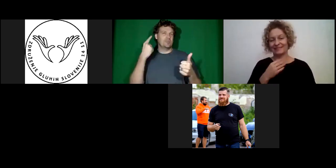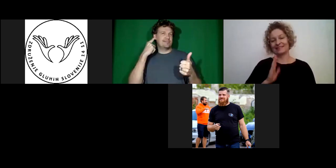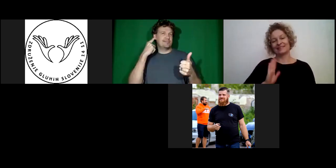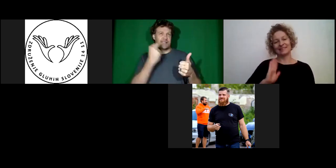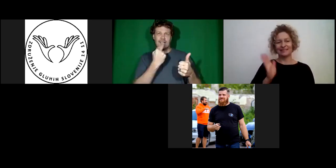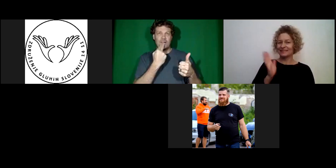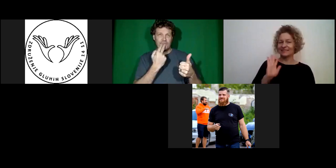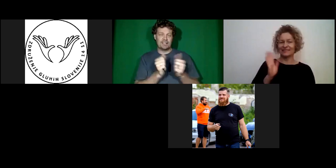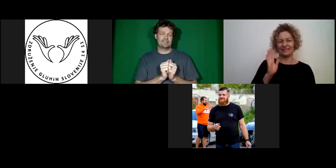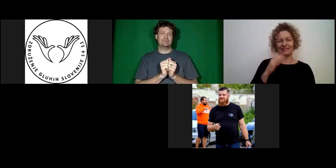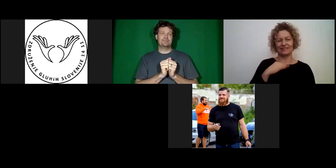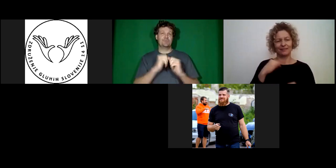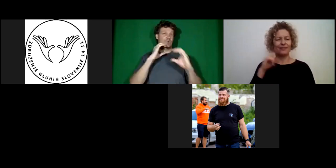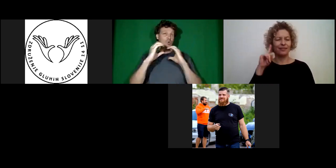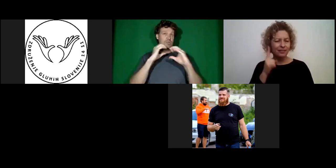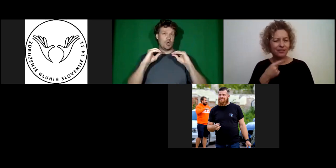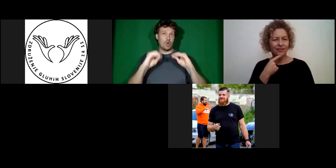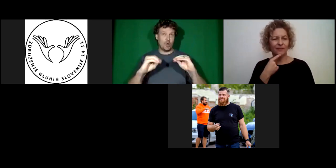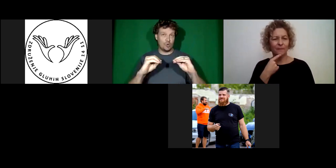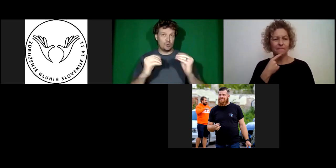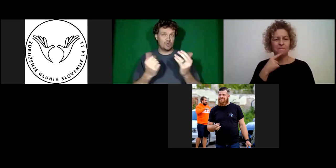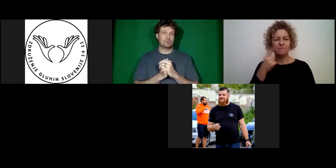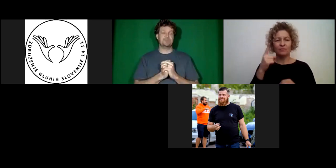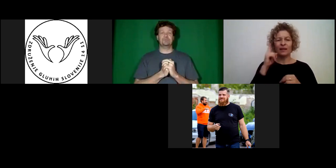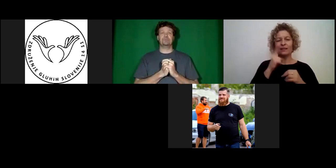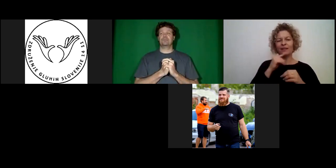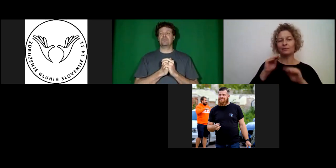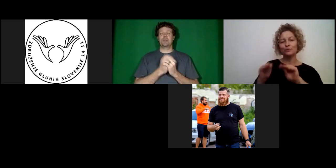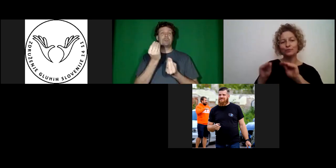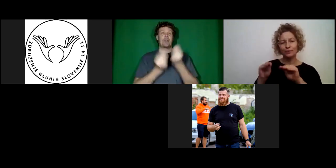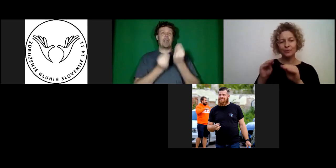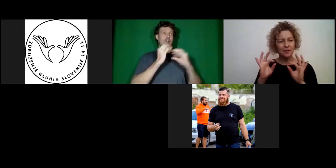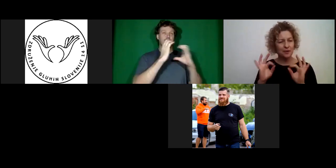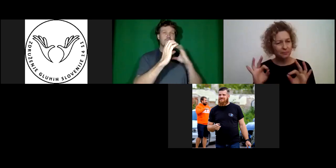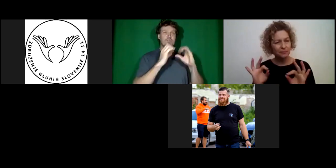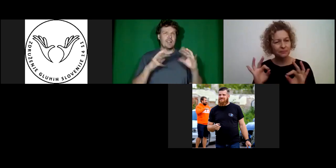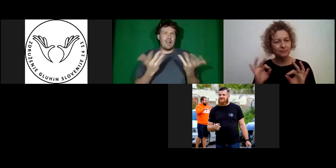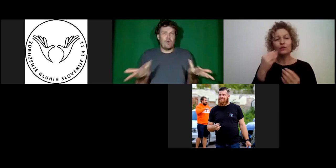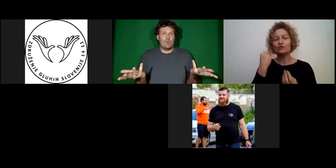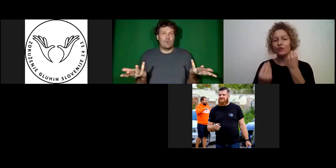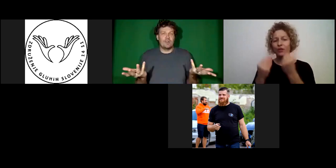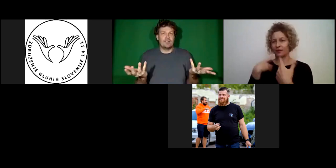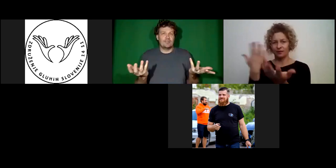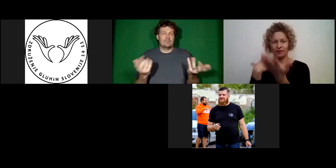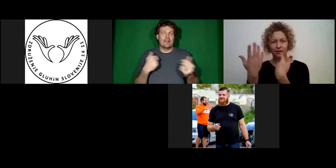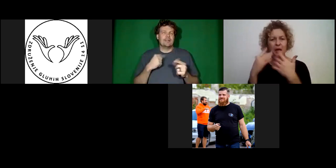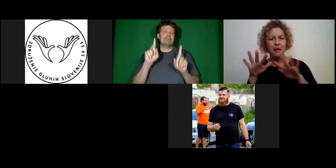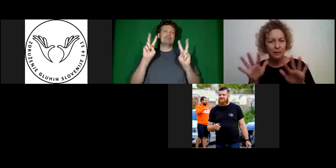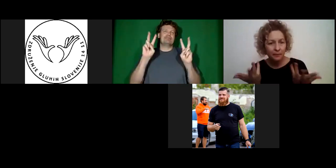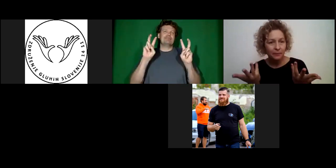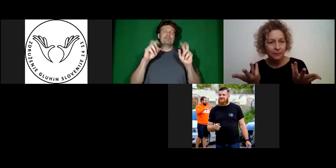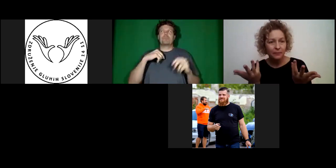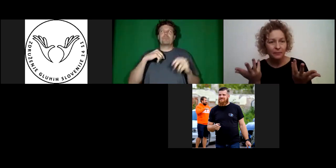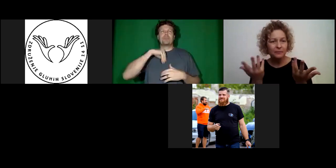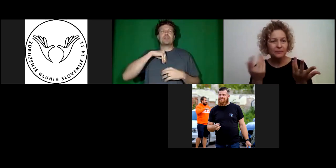the hearing people believed that I couldn't play because I was deaf. How would I communicate with my coach? How would I